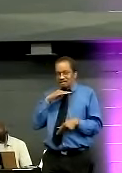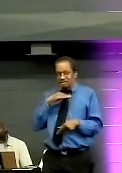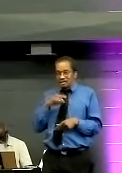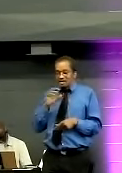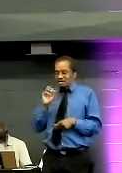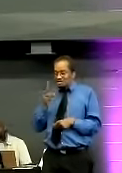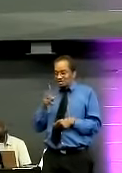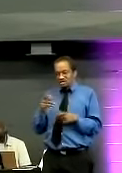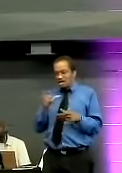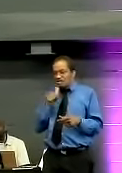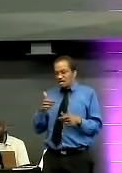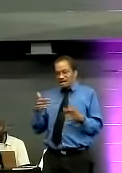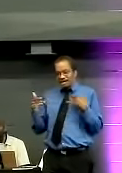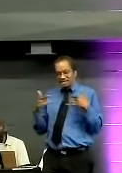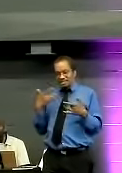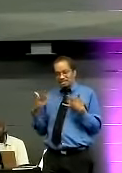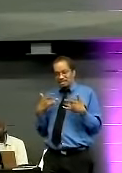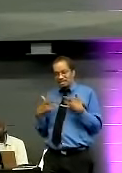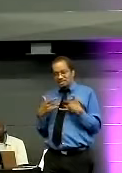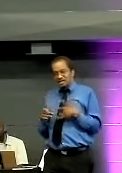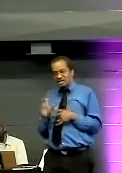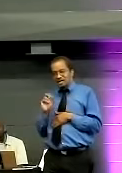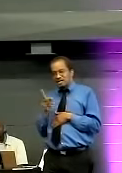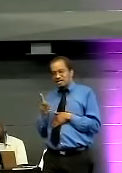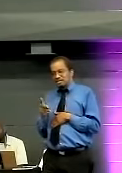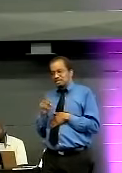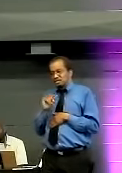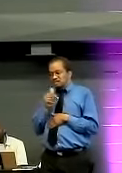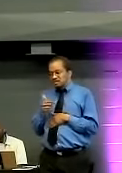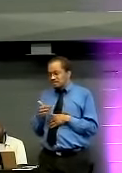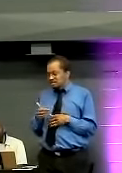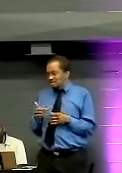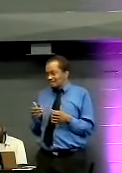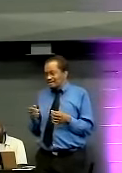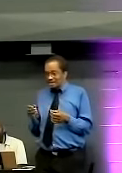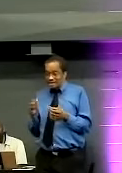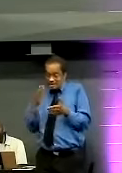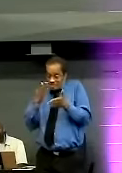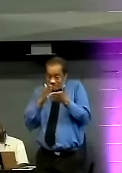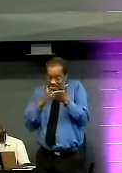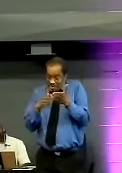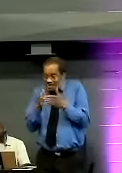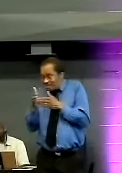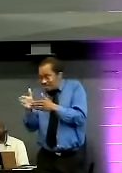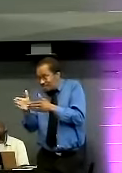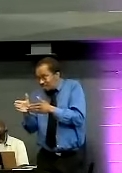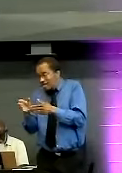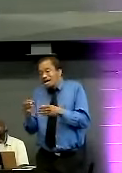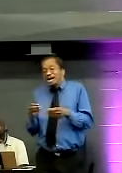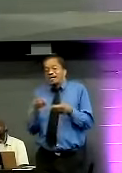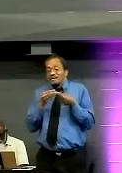Okay, y'all ain't excited. Okay, I don't want to just get a piece of fish. I want to eat till I'm